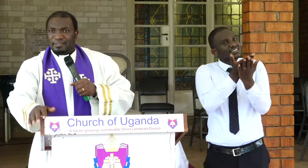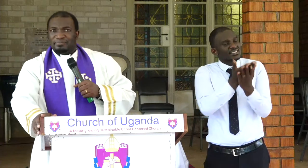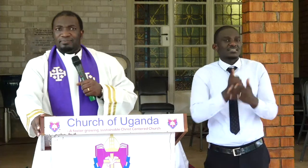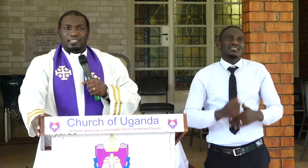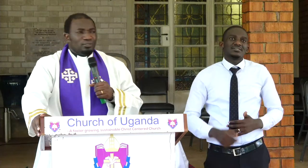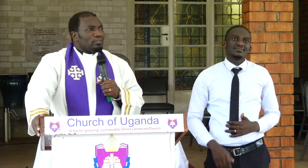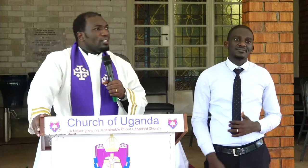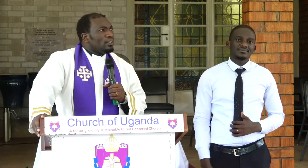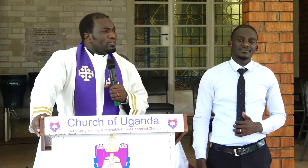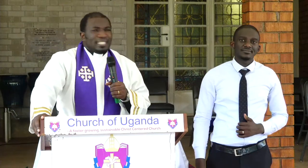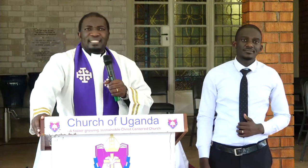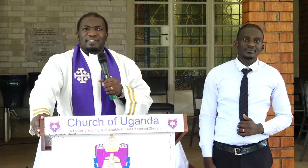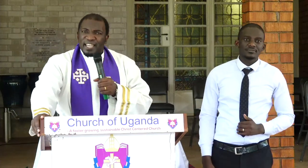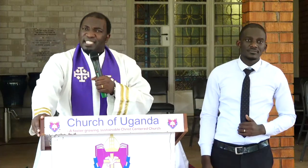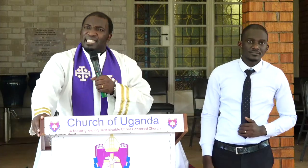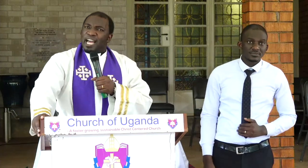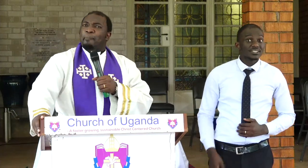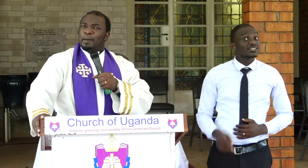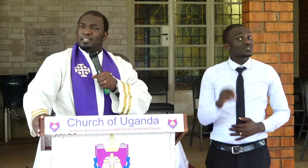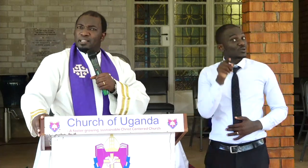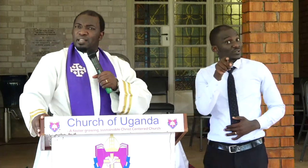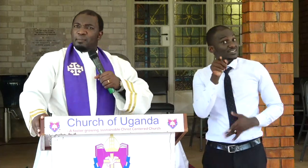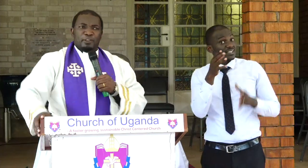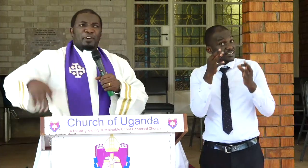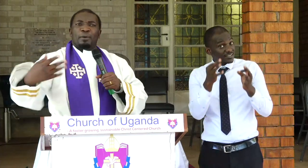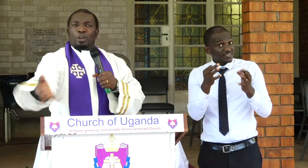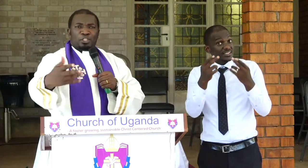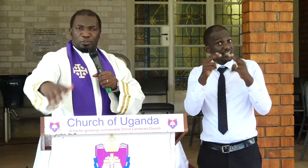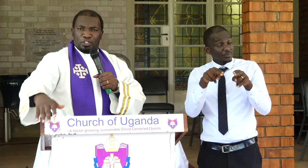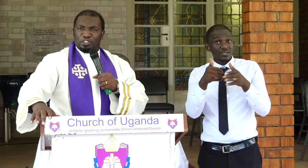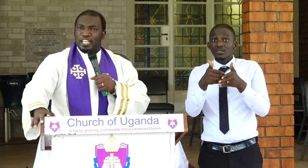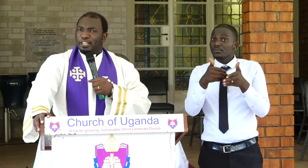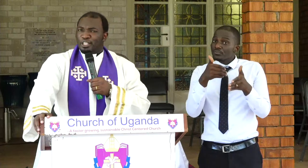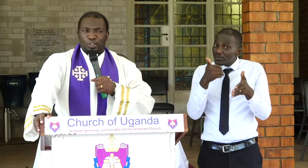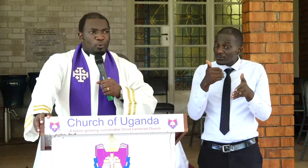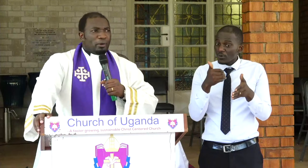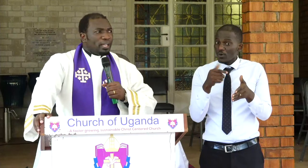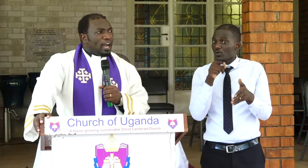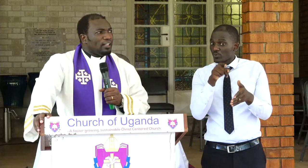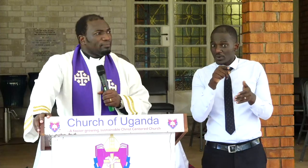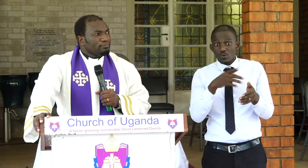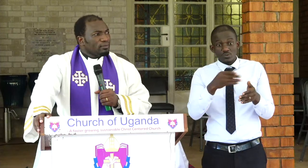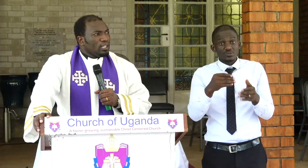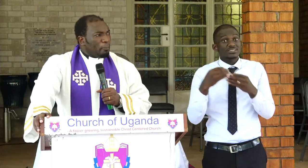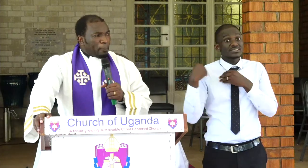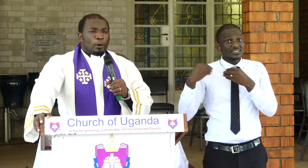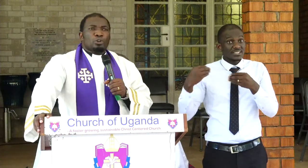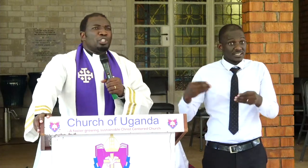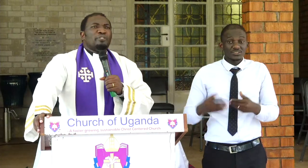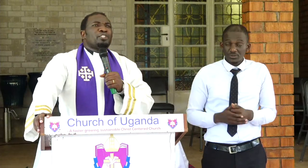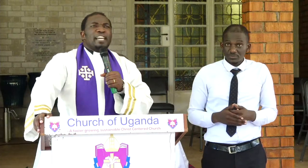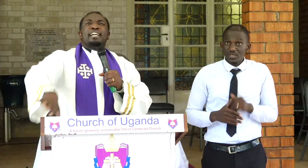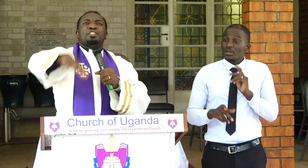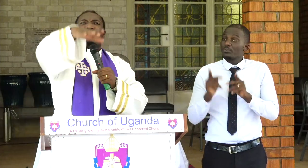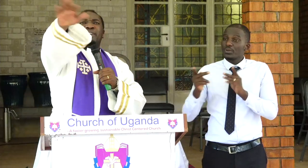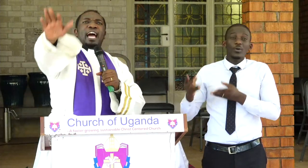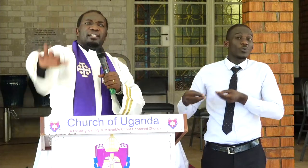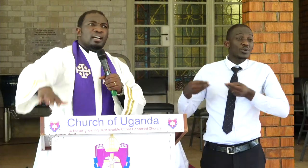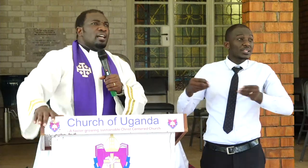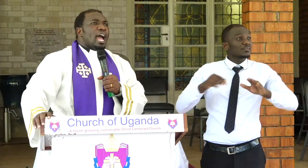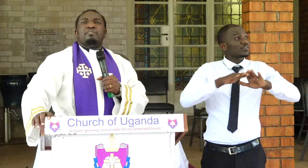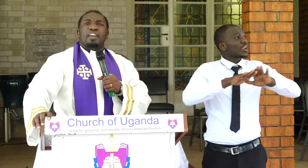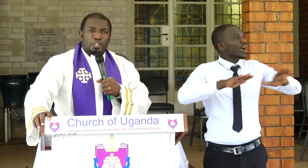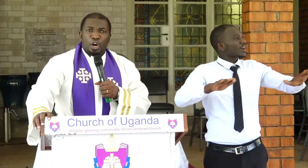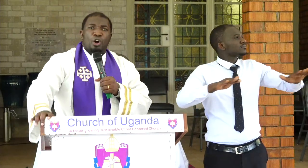said. These are the things that happened before we got to this generation where we are. People would give chunks of